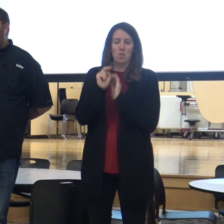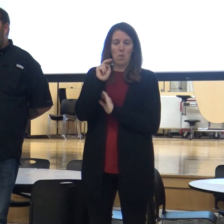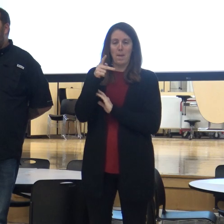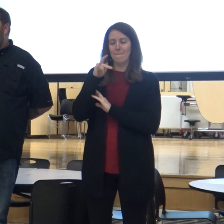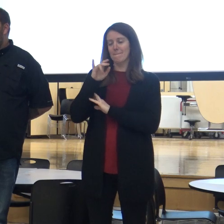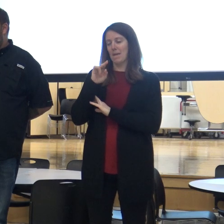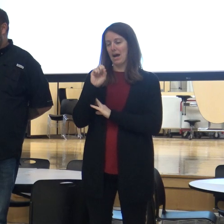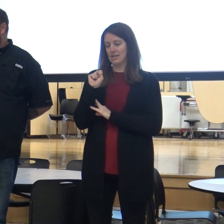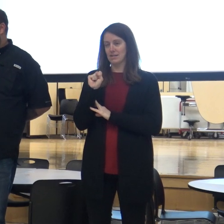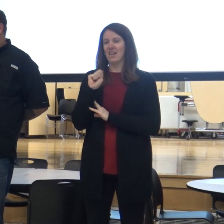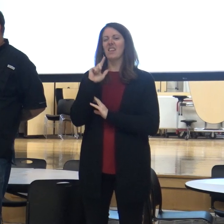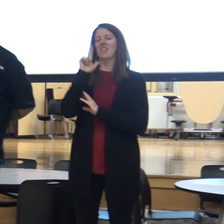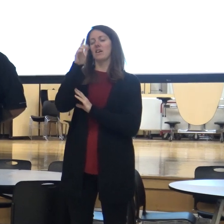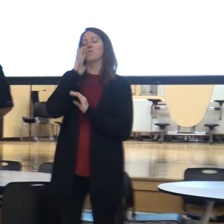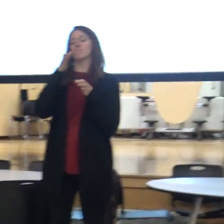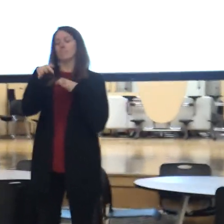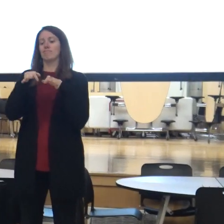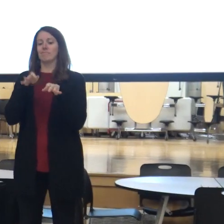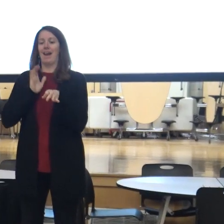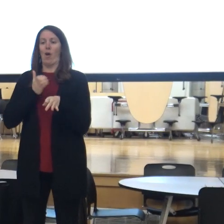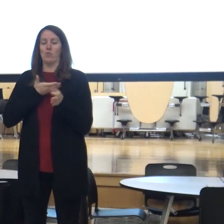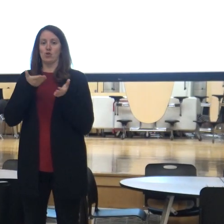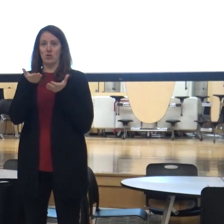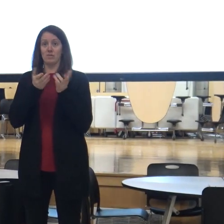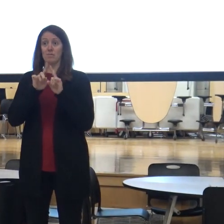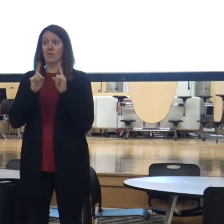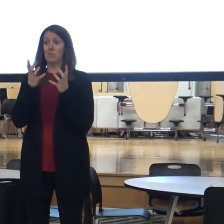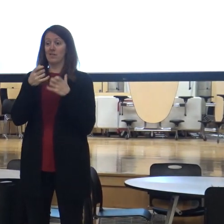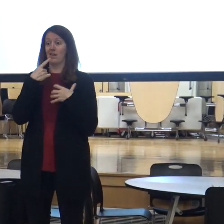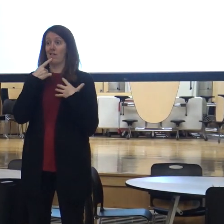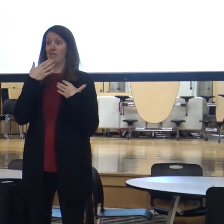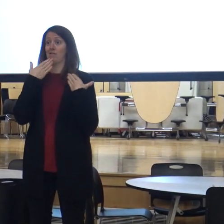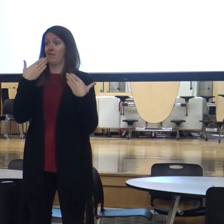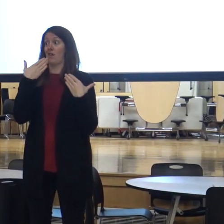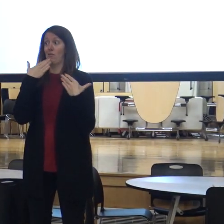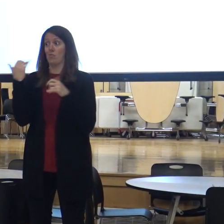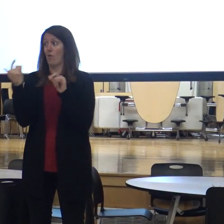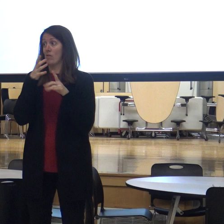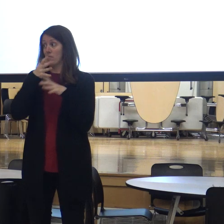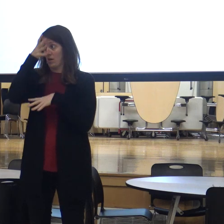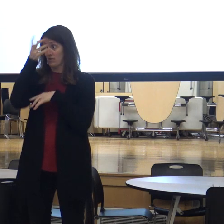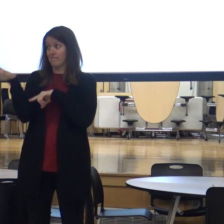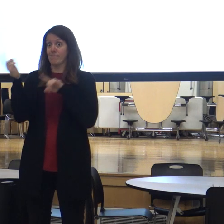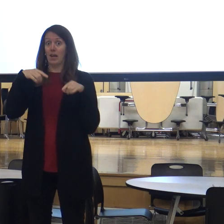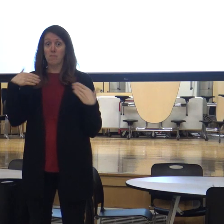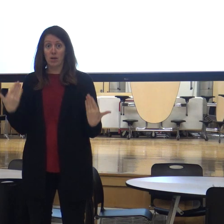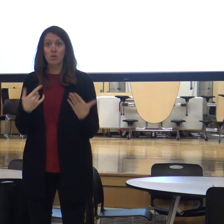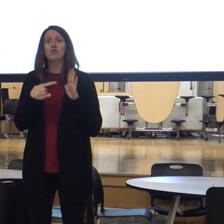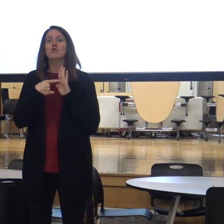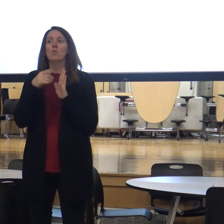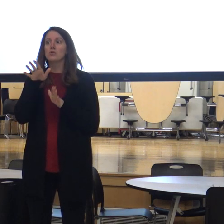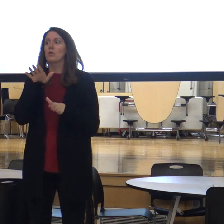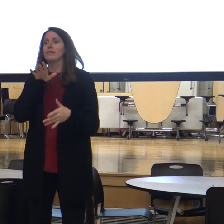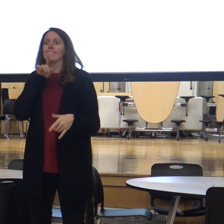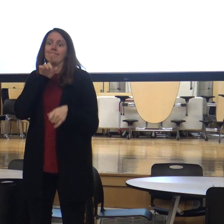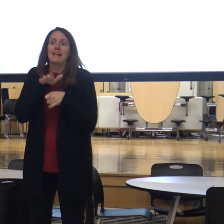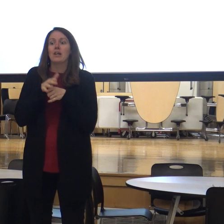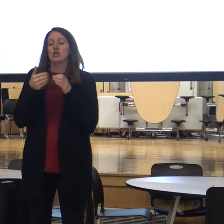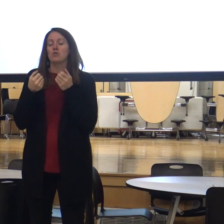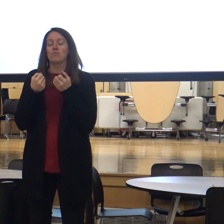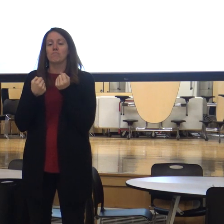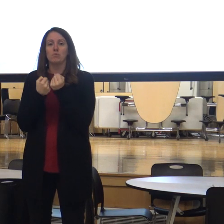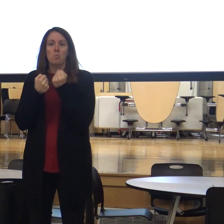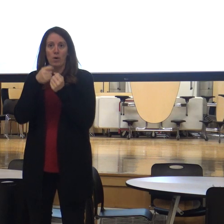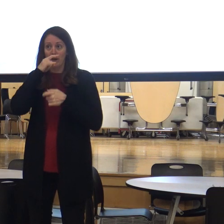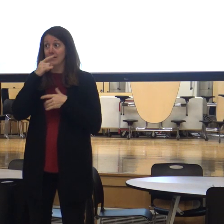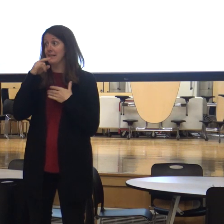little bit about what our service does. But I want to thank all the parents that came here. It shows that you're dedicated to helping your kids. And kids,